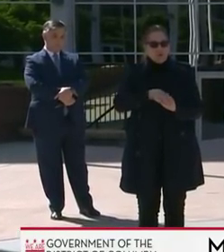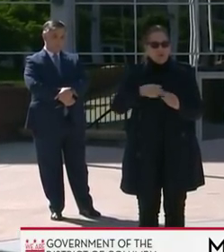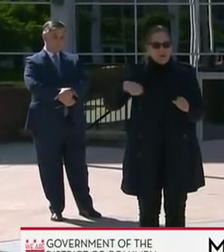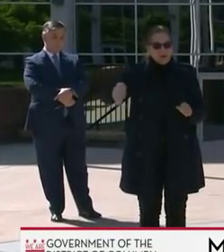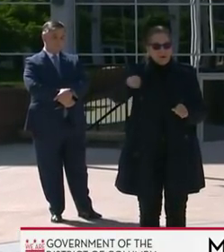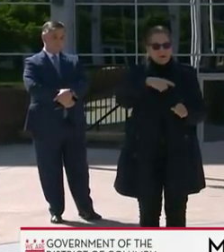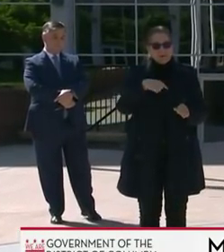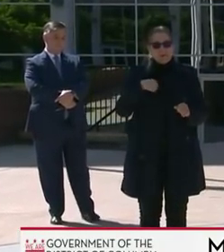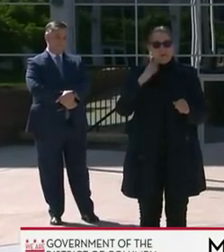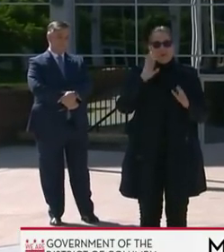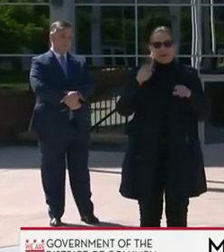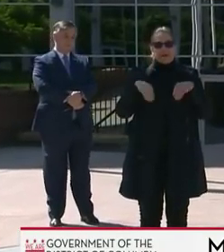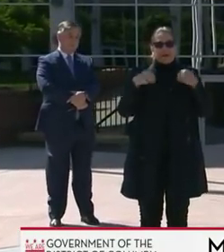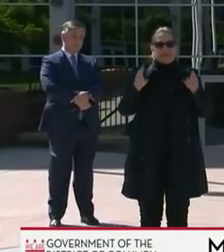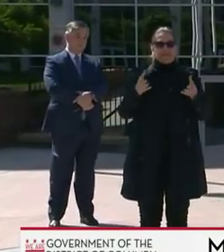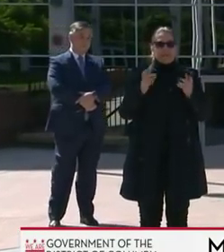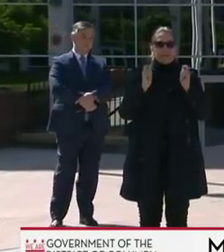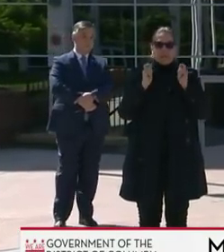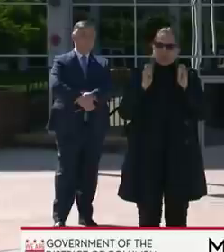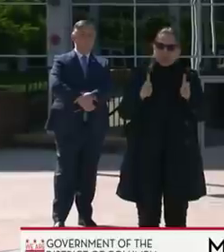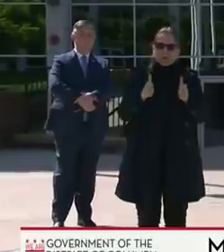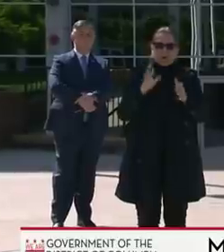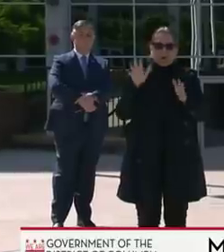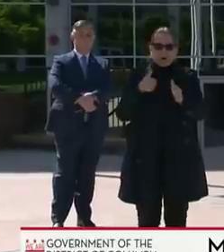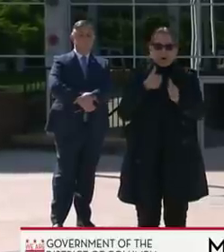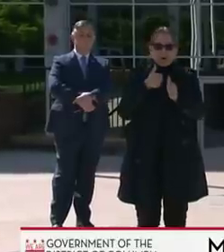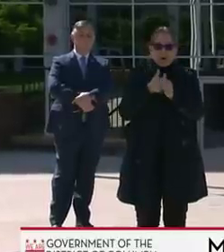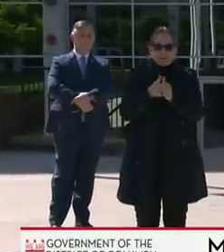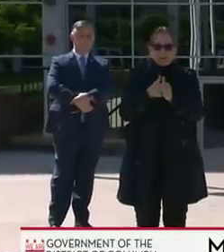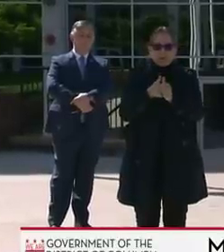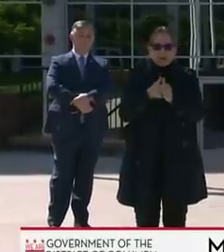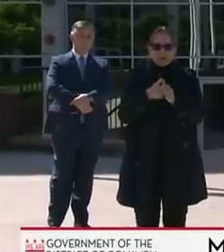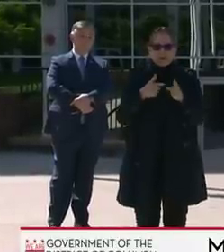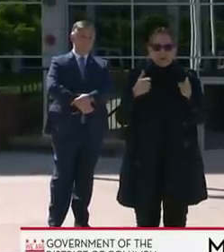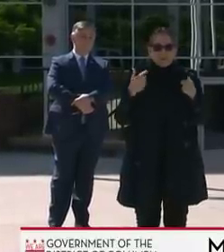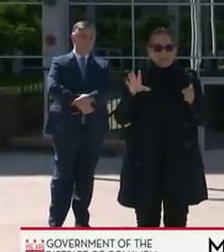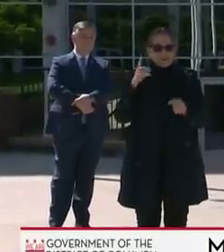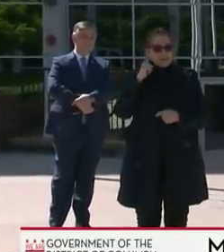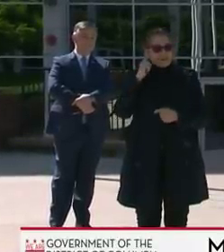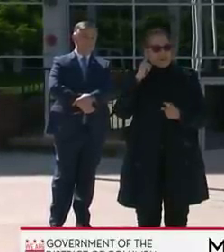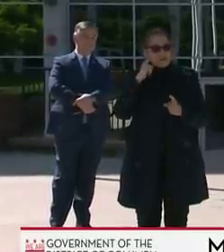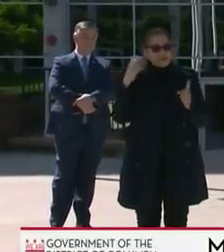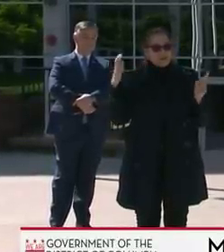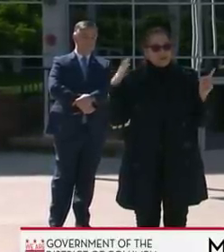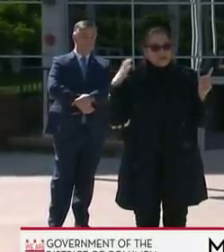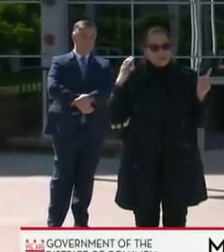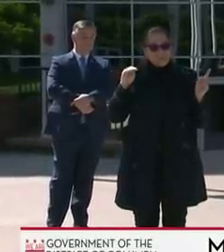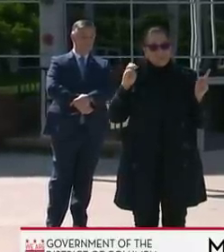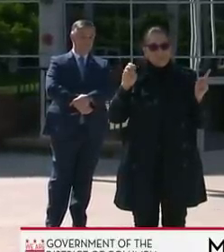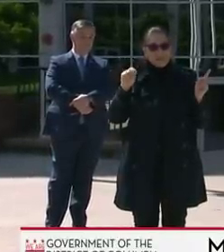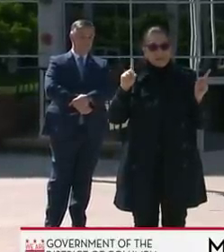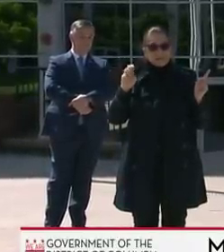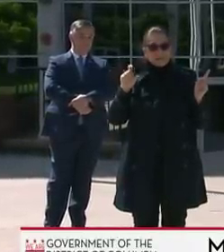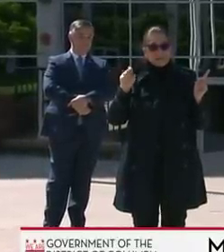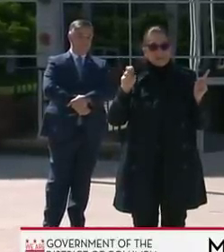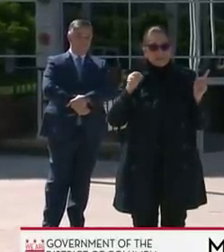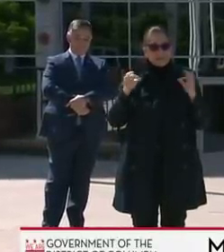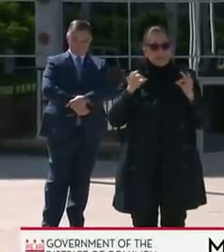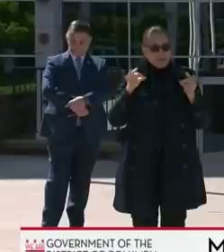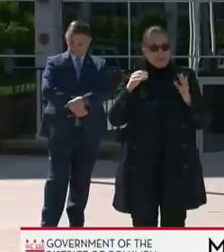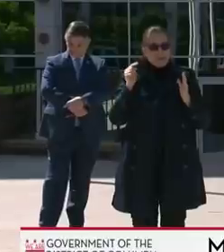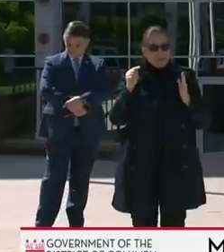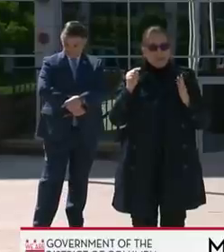update. And as you heard from the chairman, we are certainly have put our city in the